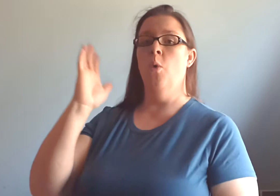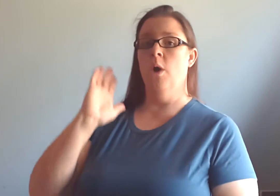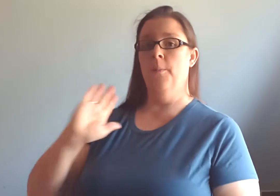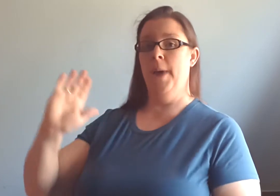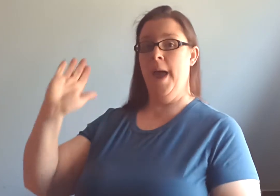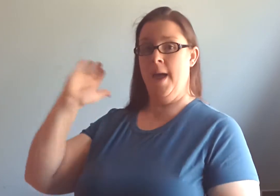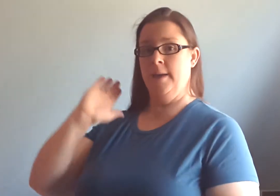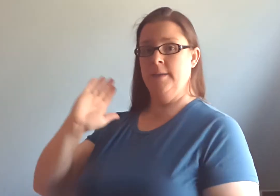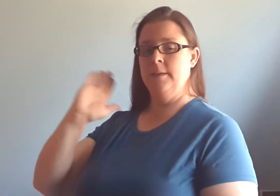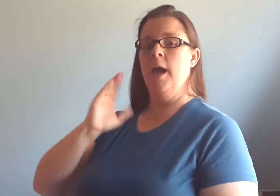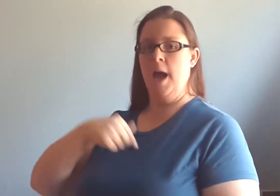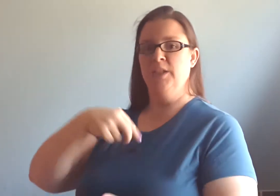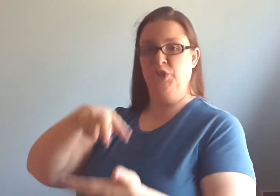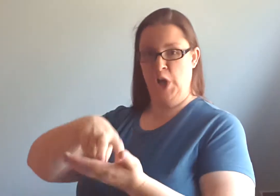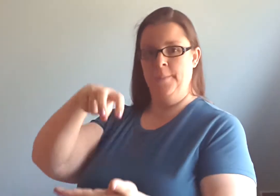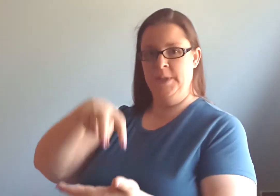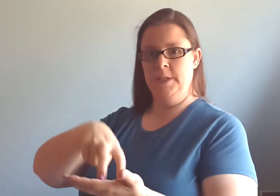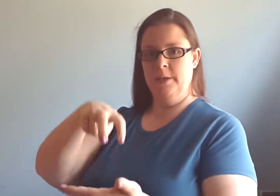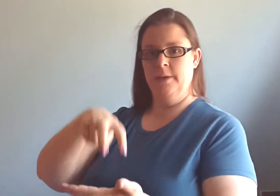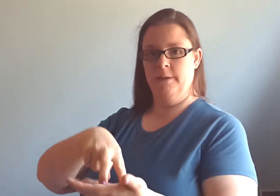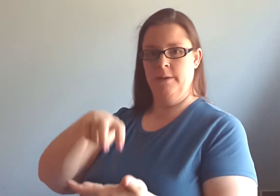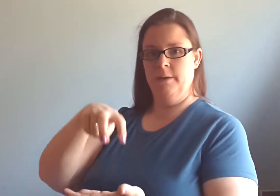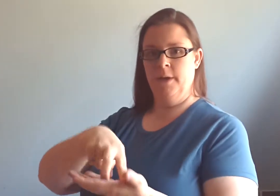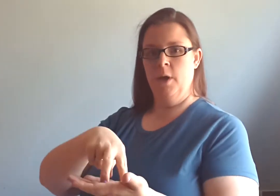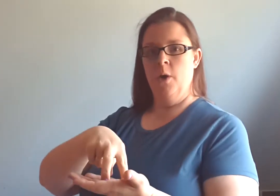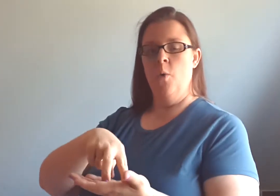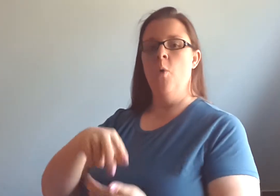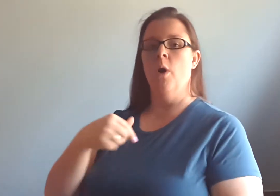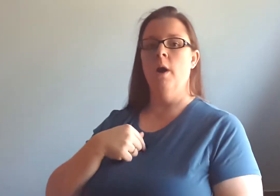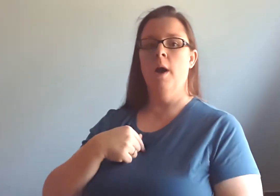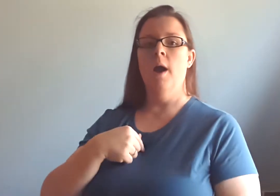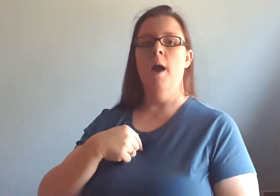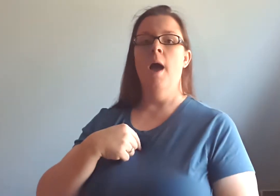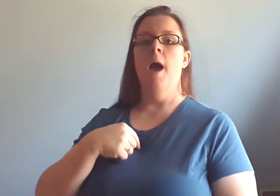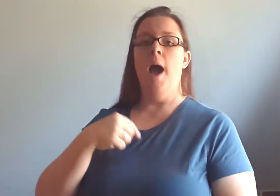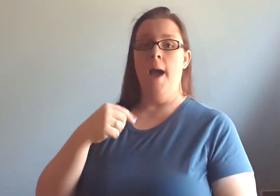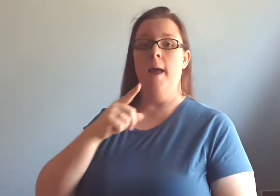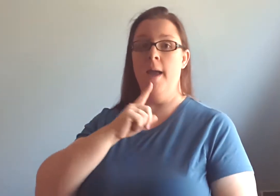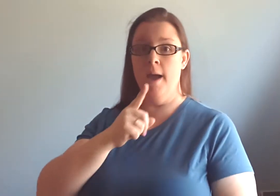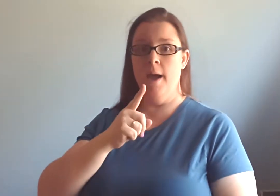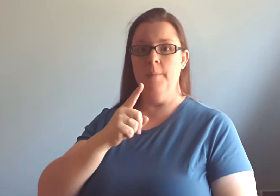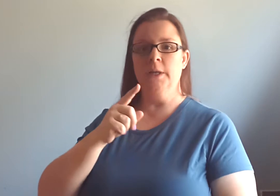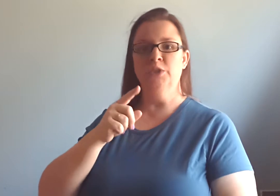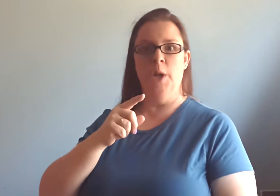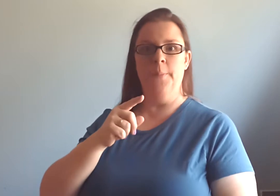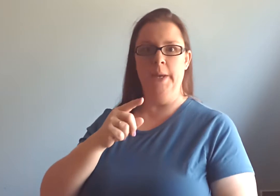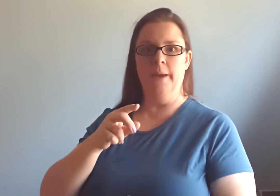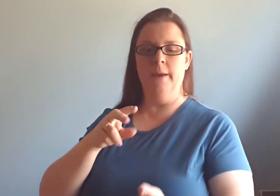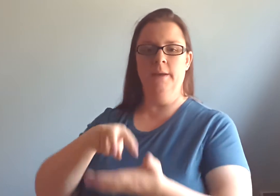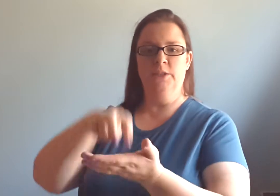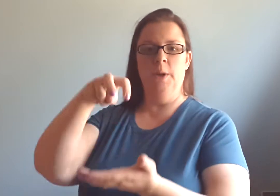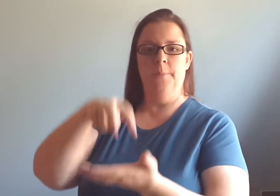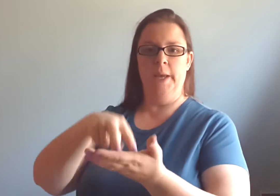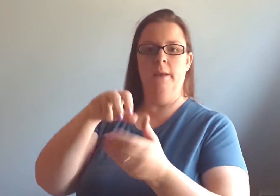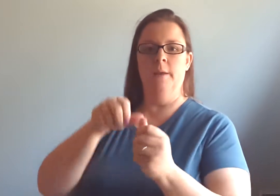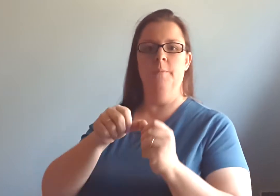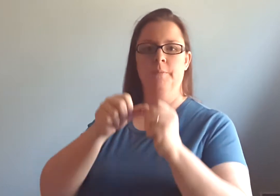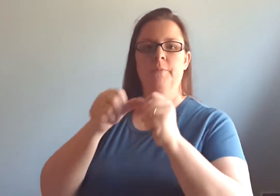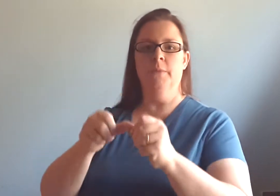or past, I jumped, or I am jumping,